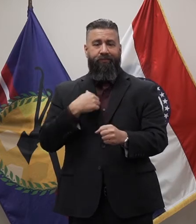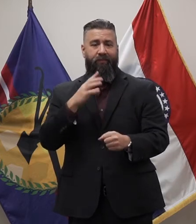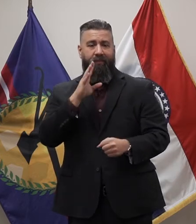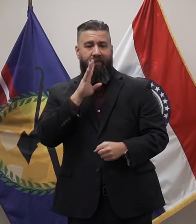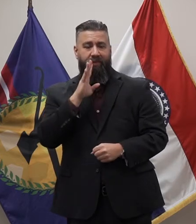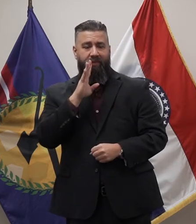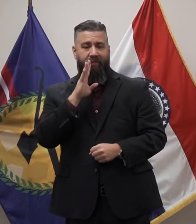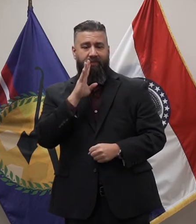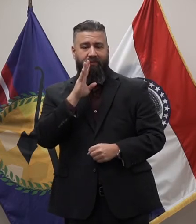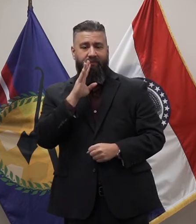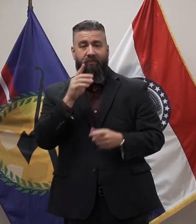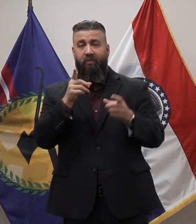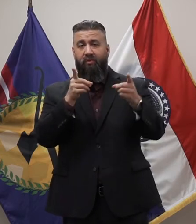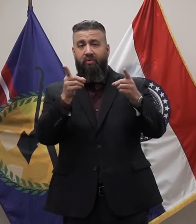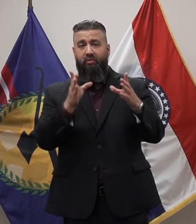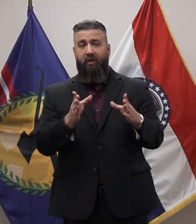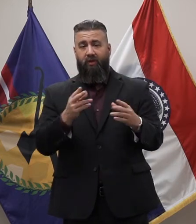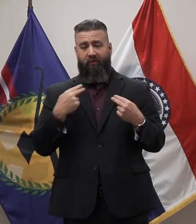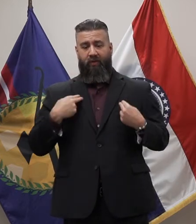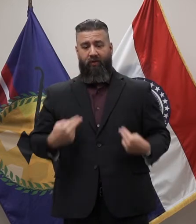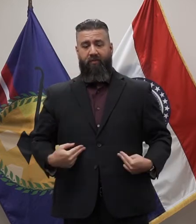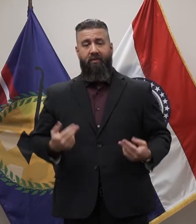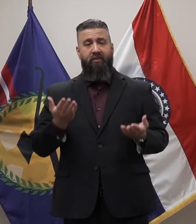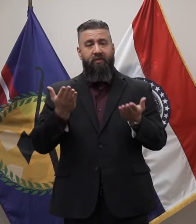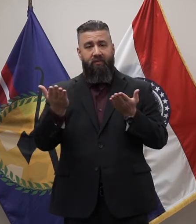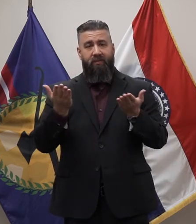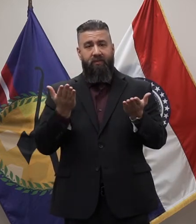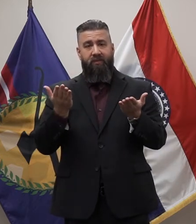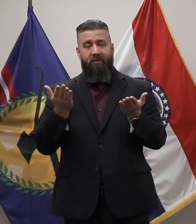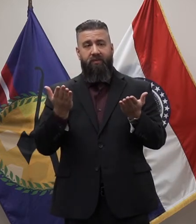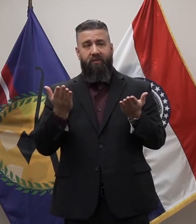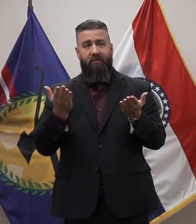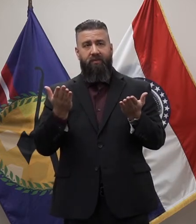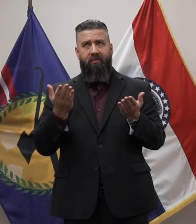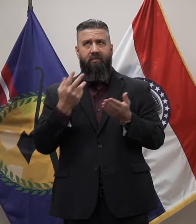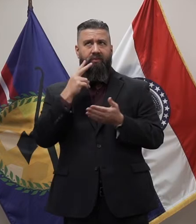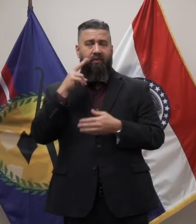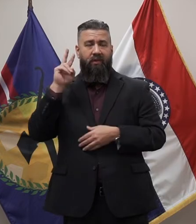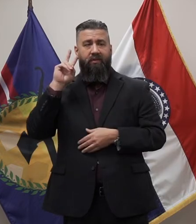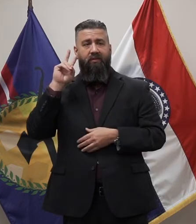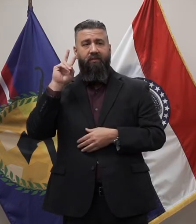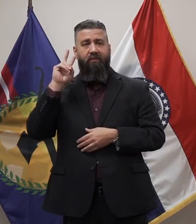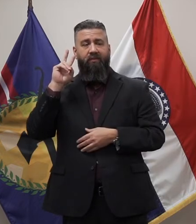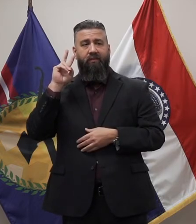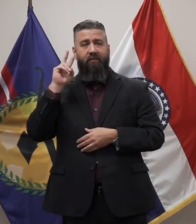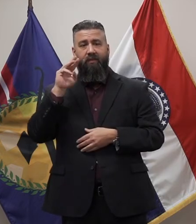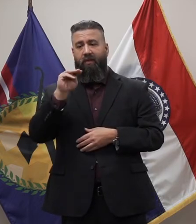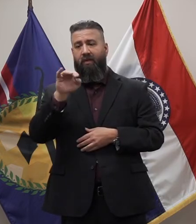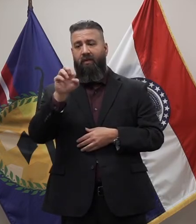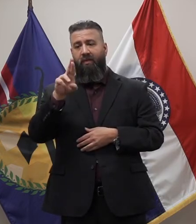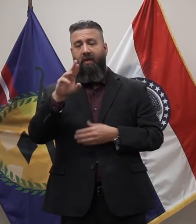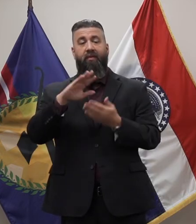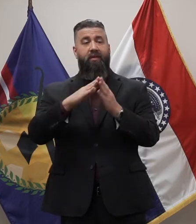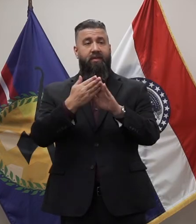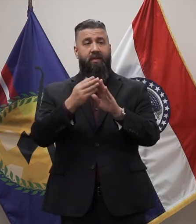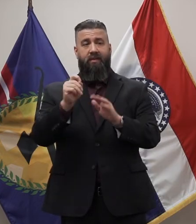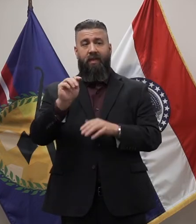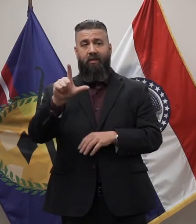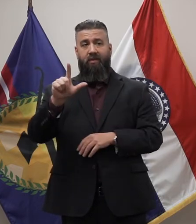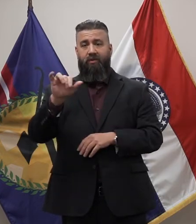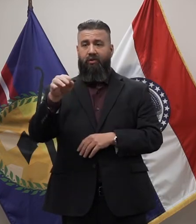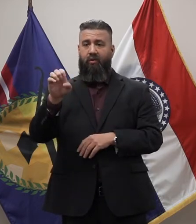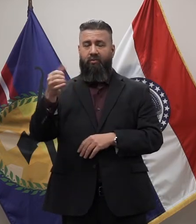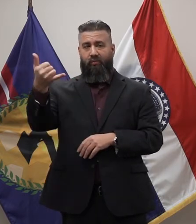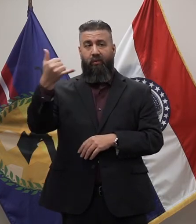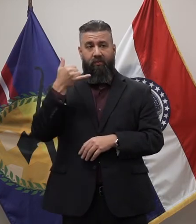our Director of Human Services just 2 days ago. Mayor of the City of St. Louis, Mayor Jones, called